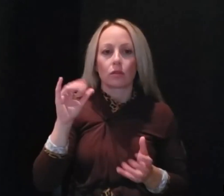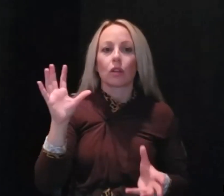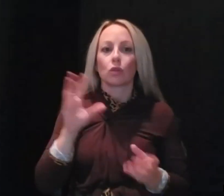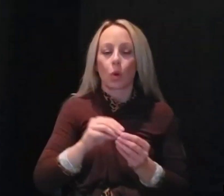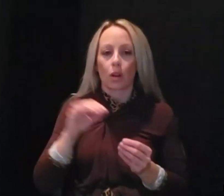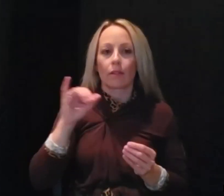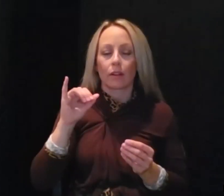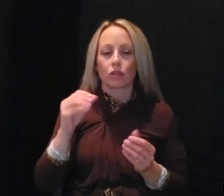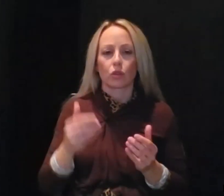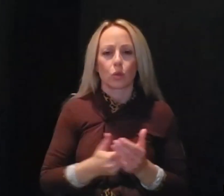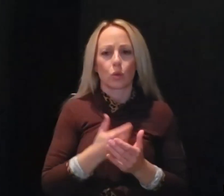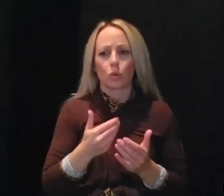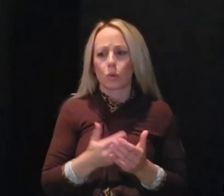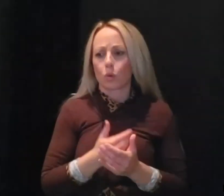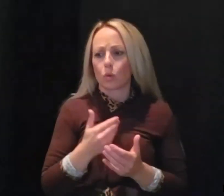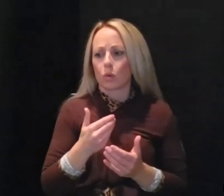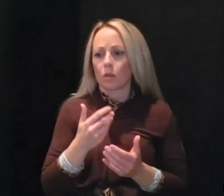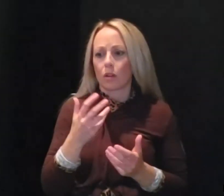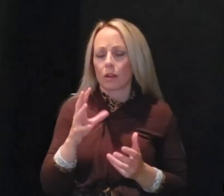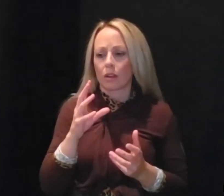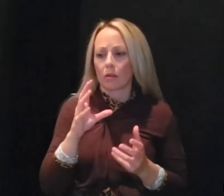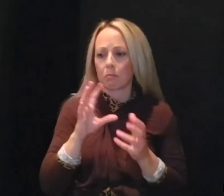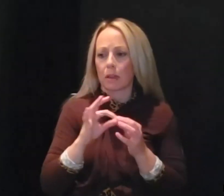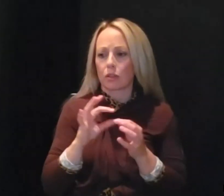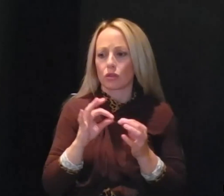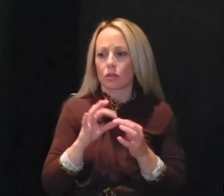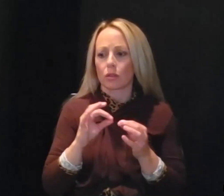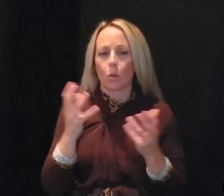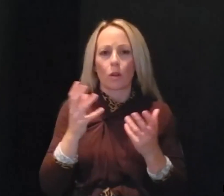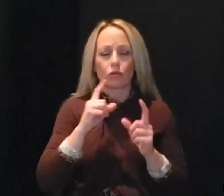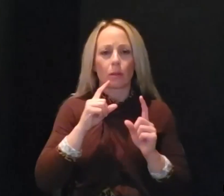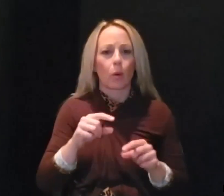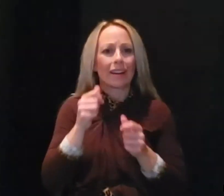and then the new ones is based on what's reported each day on the